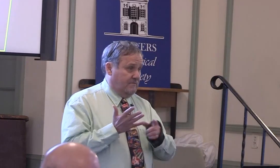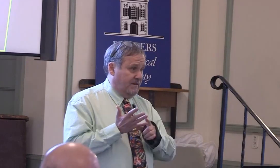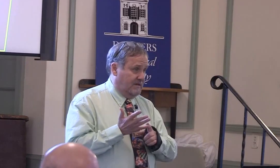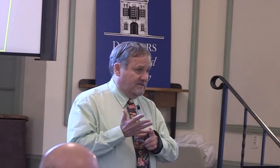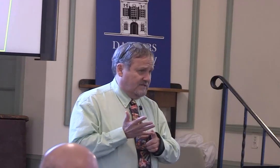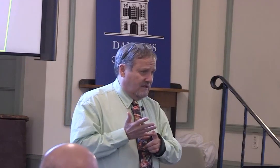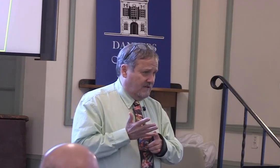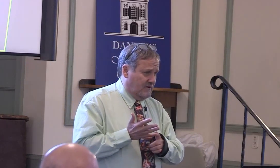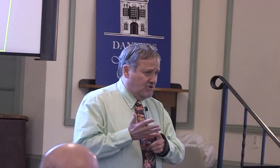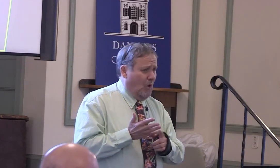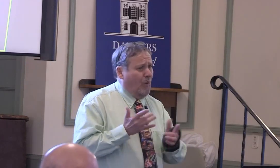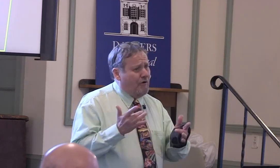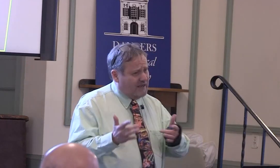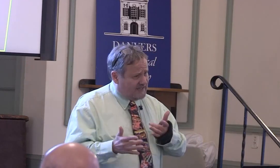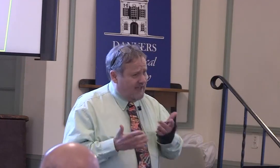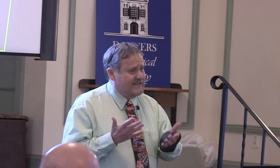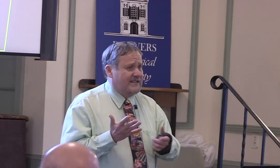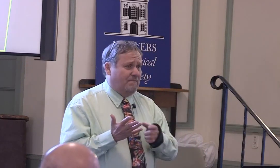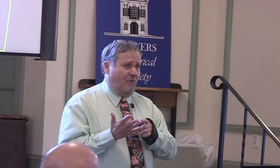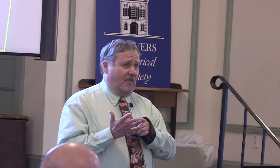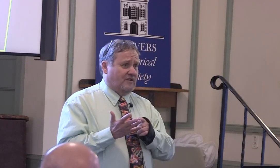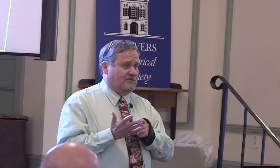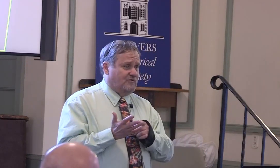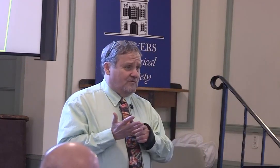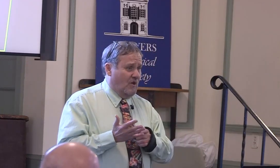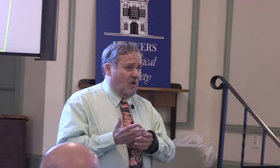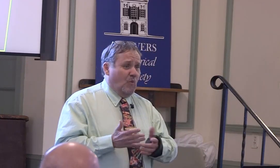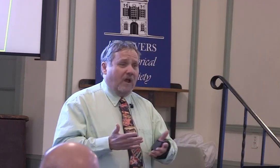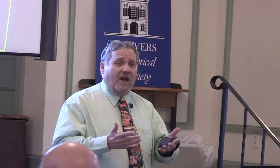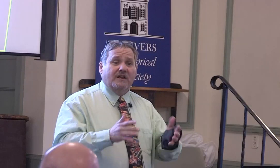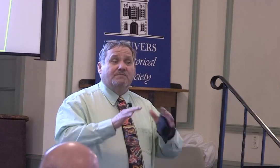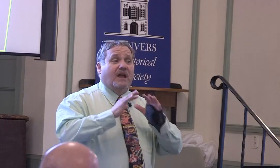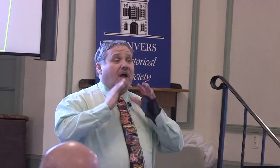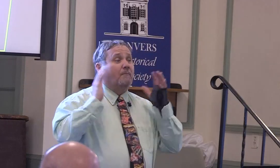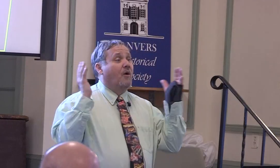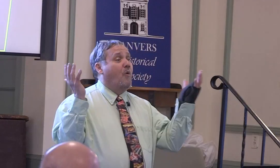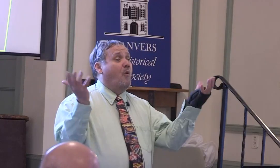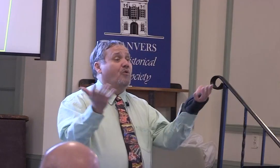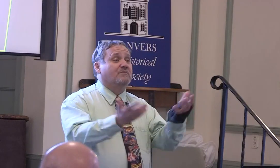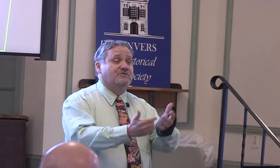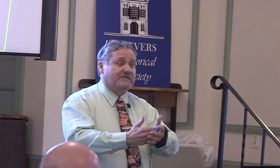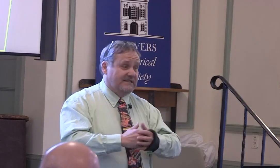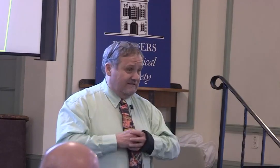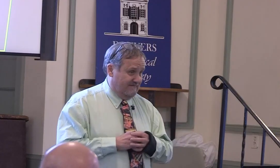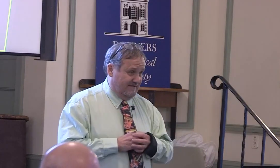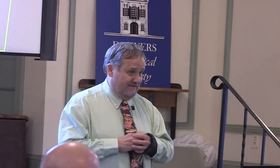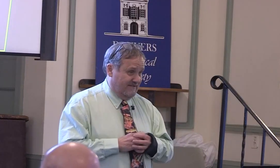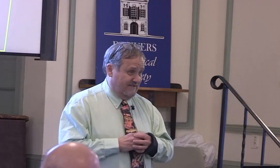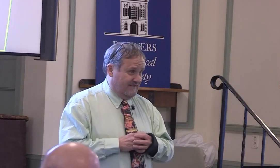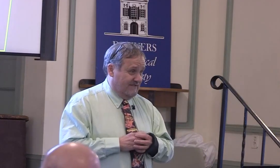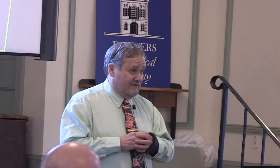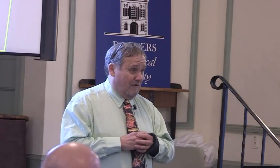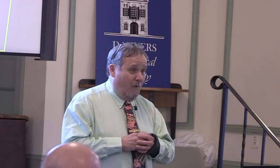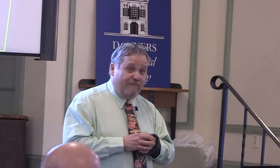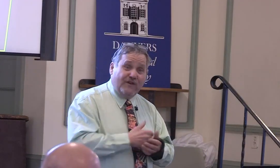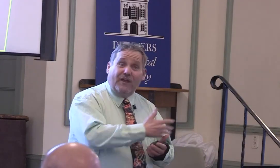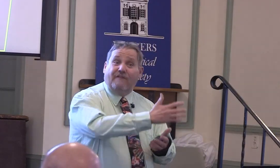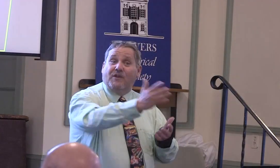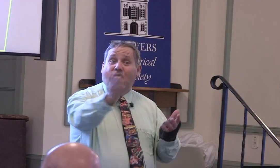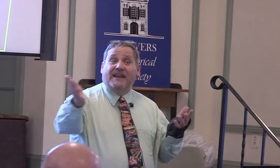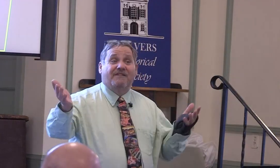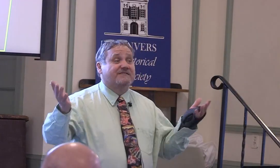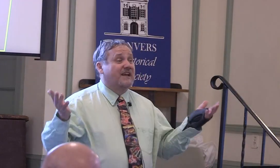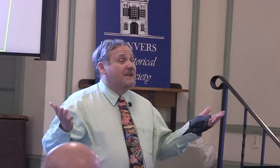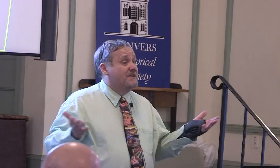development possibilities. So we're excited about that too. We're gonna become a whole community. So